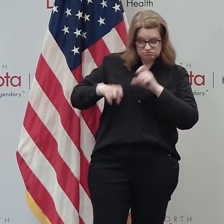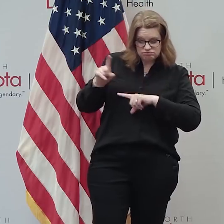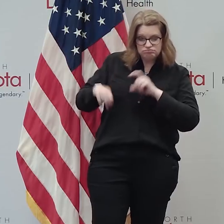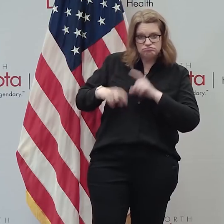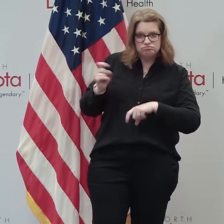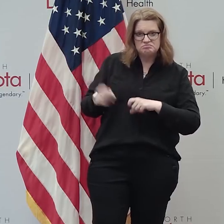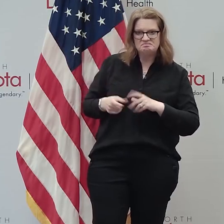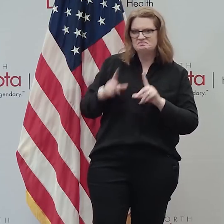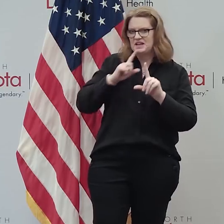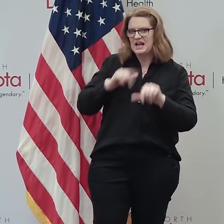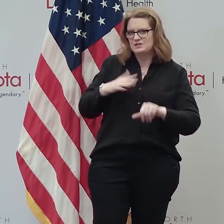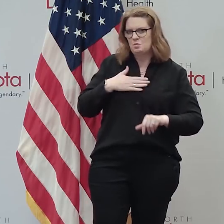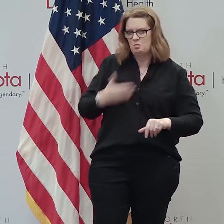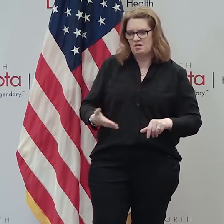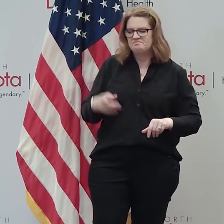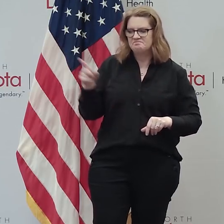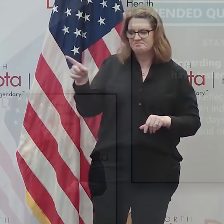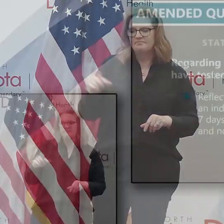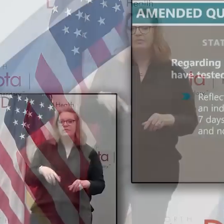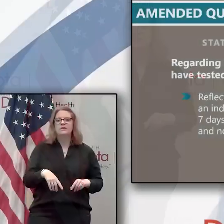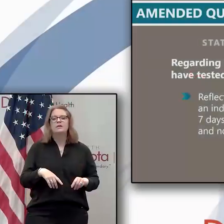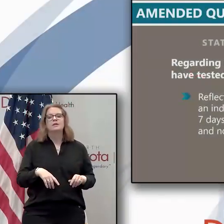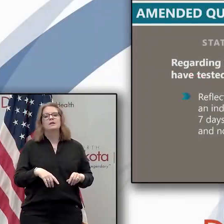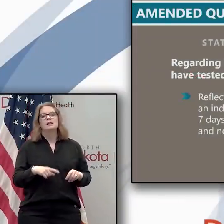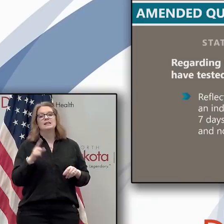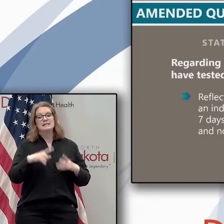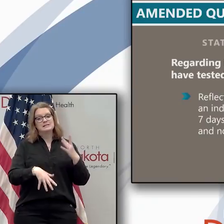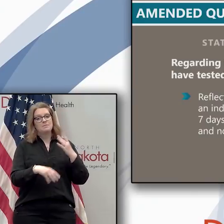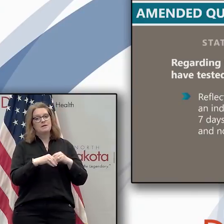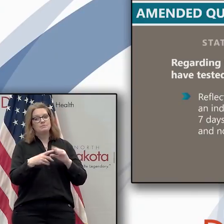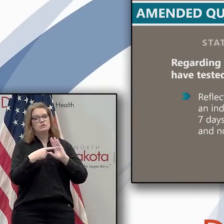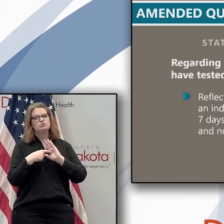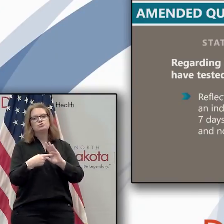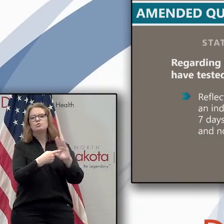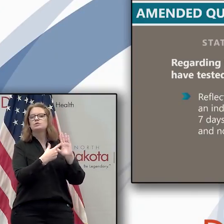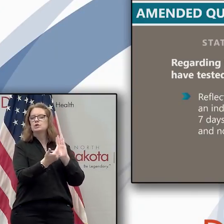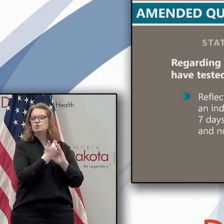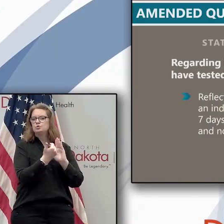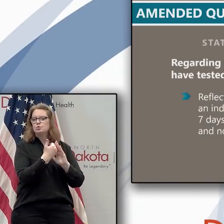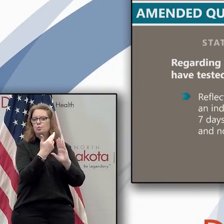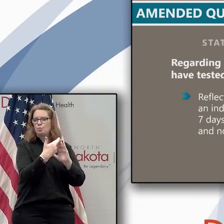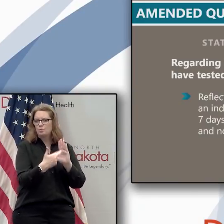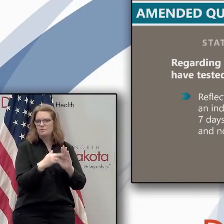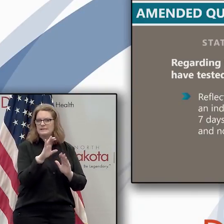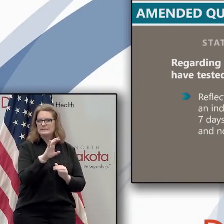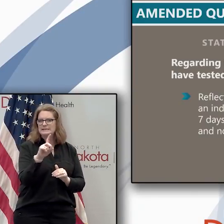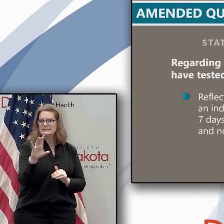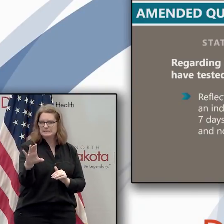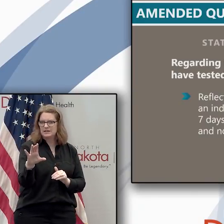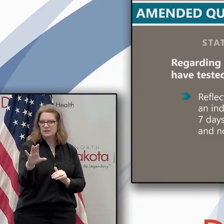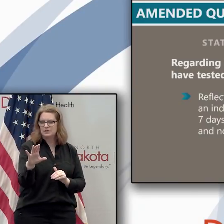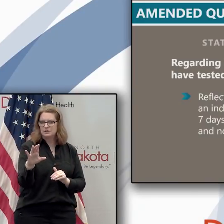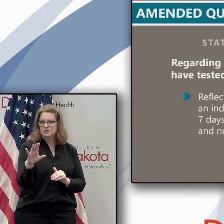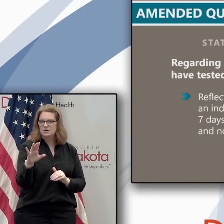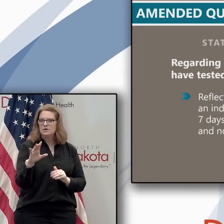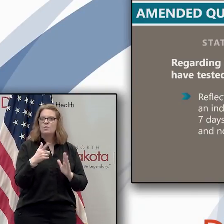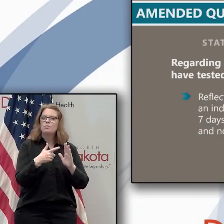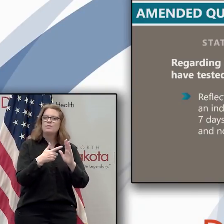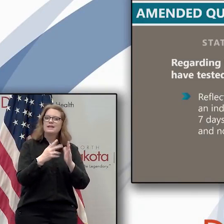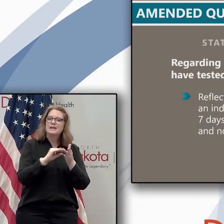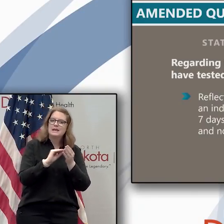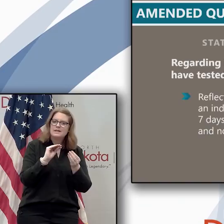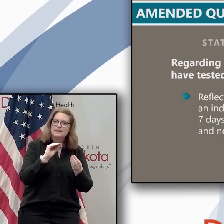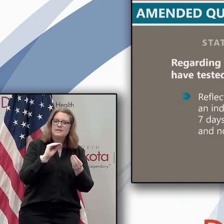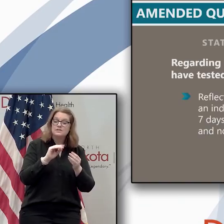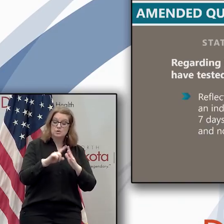are questions regarding this. And this amendment reflects the new guidance from CDC updating the amount of days an individual must isolate